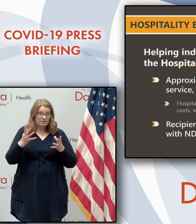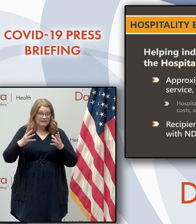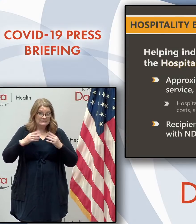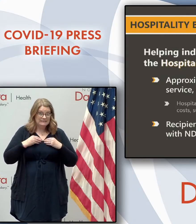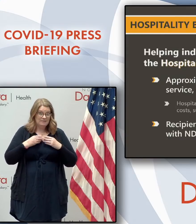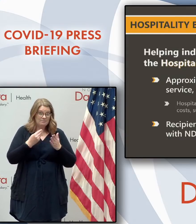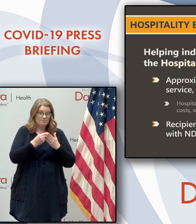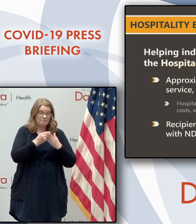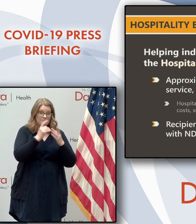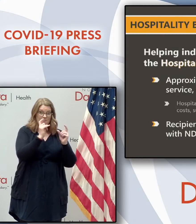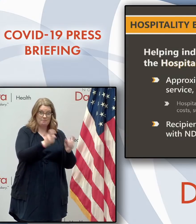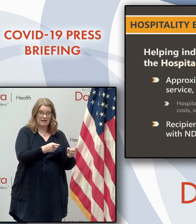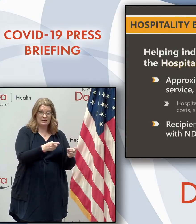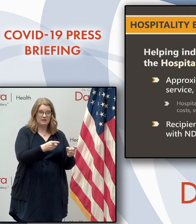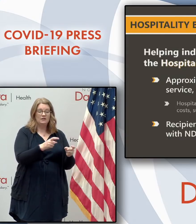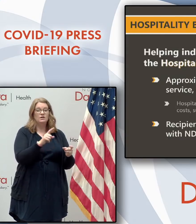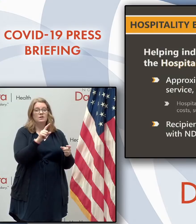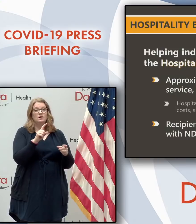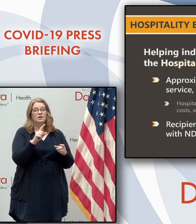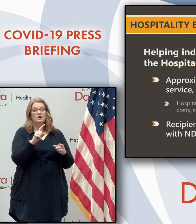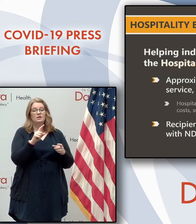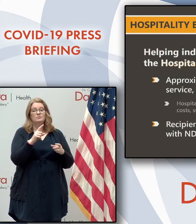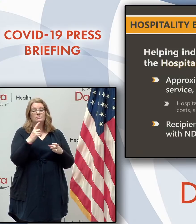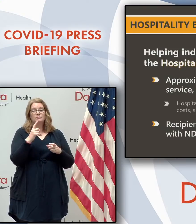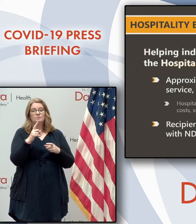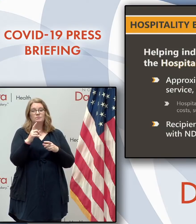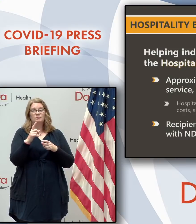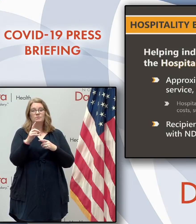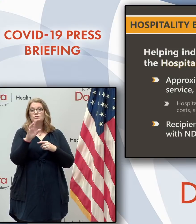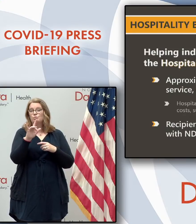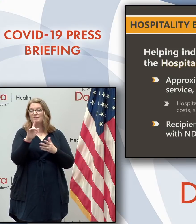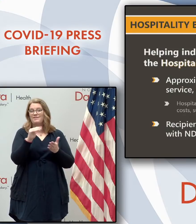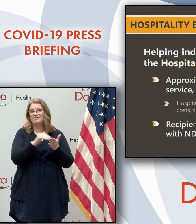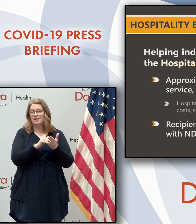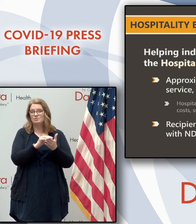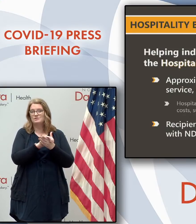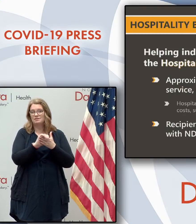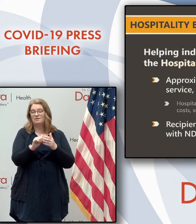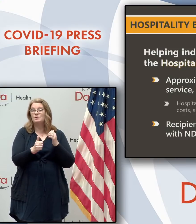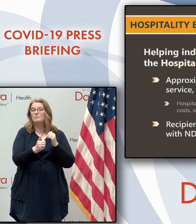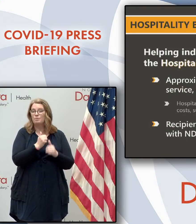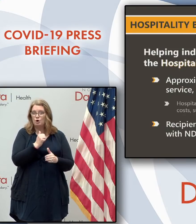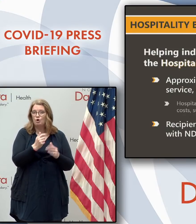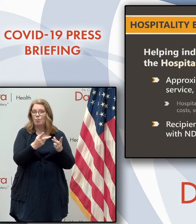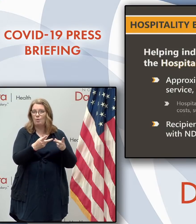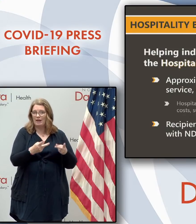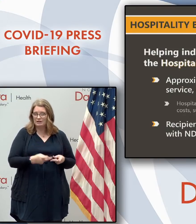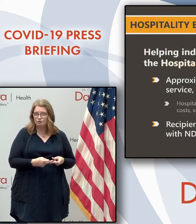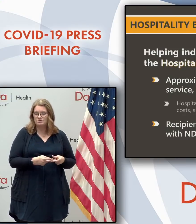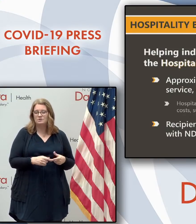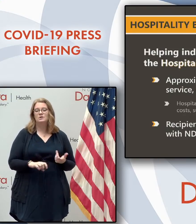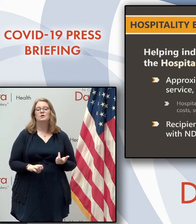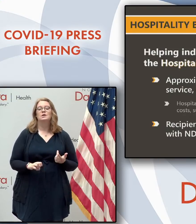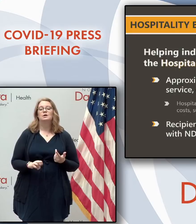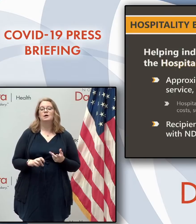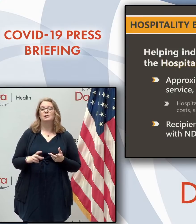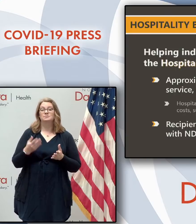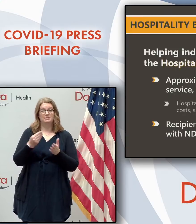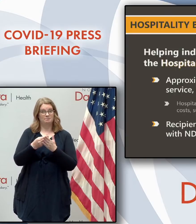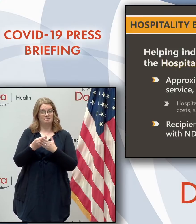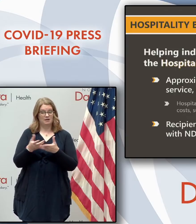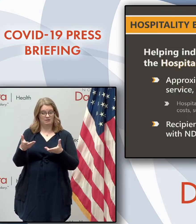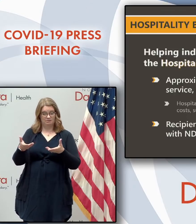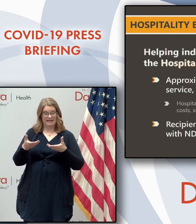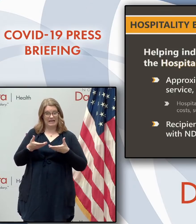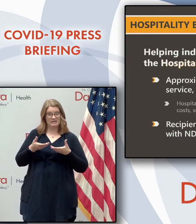location is eligible only for $25,000 per location. And once you receive these dollars, of course,